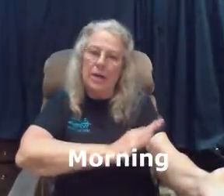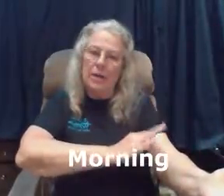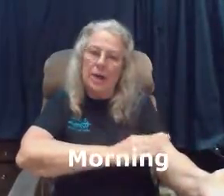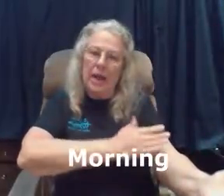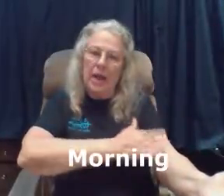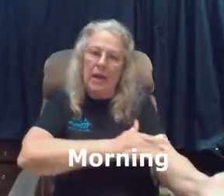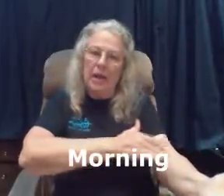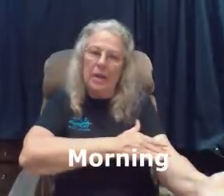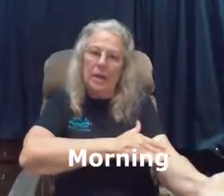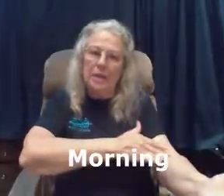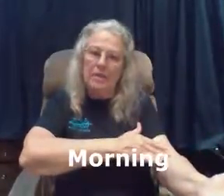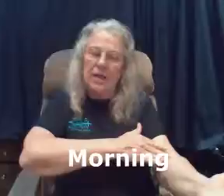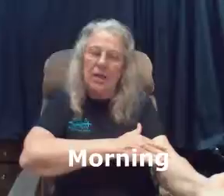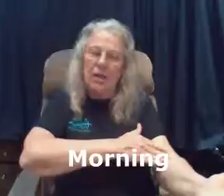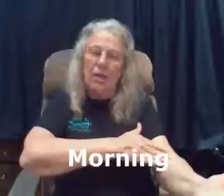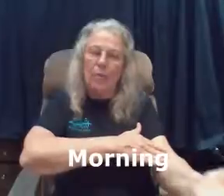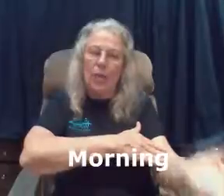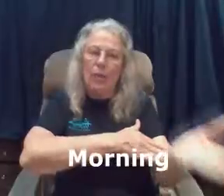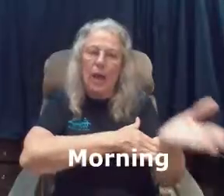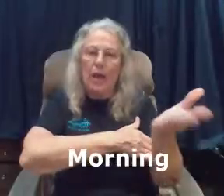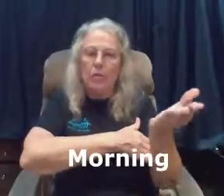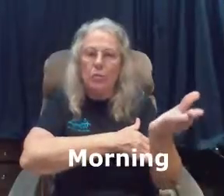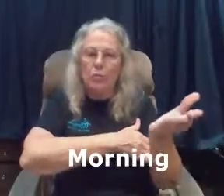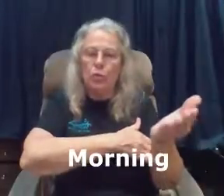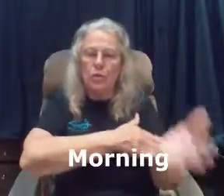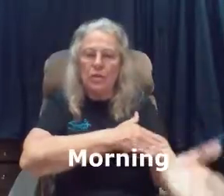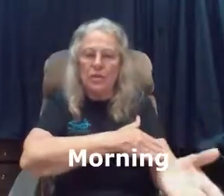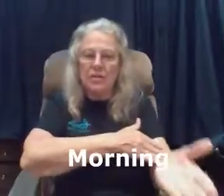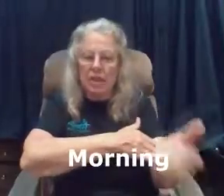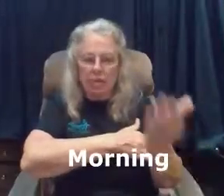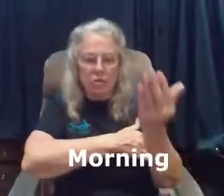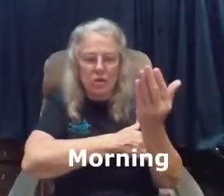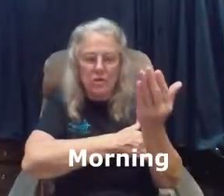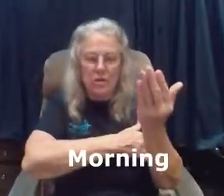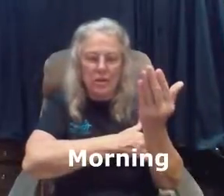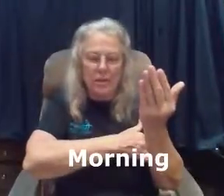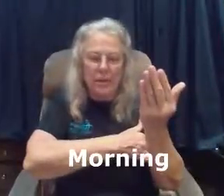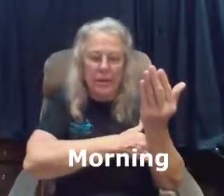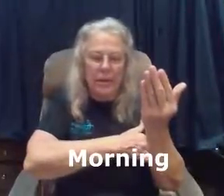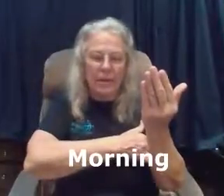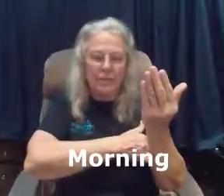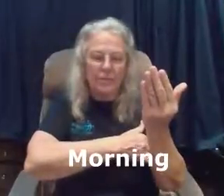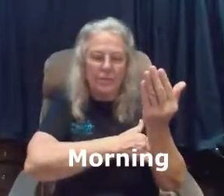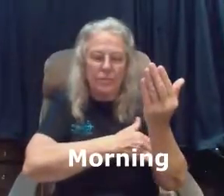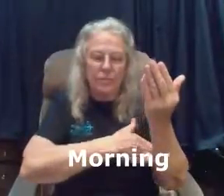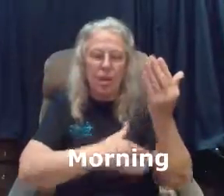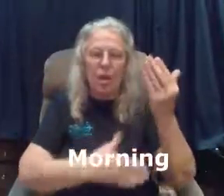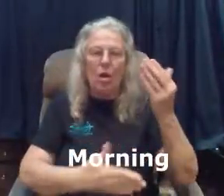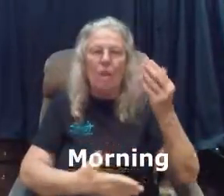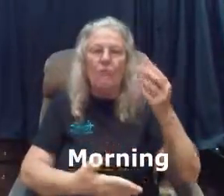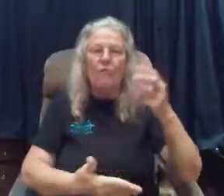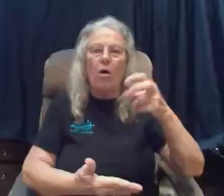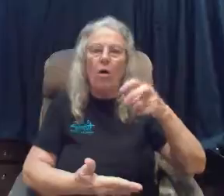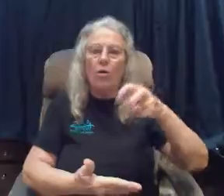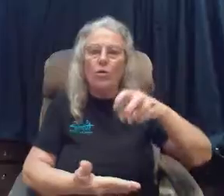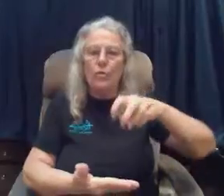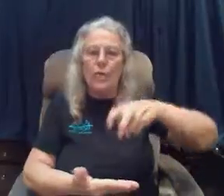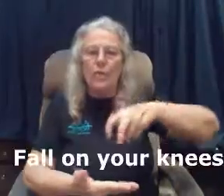non-dominant hand lays in the elbow, and you're just pushing the sun up just a little bit. Fall on your knees,